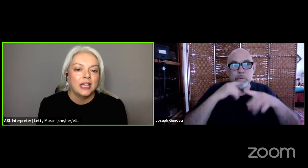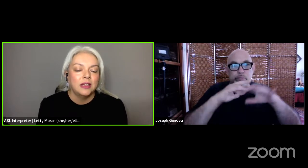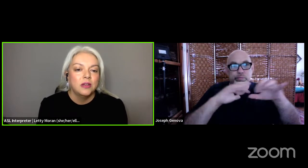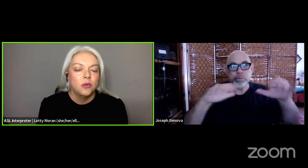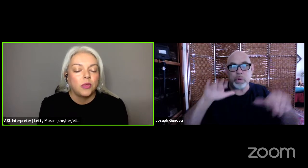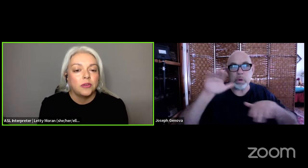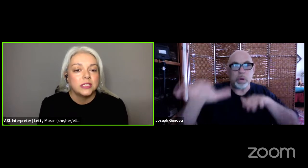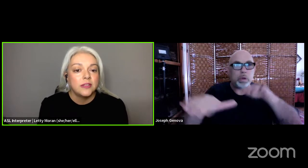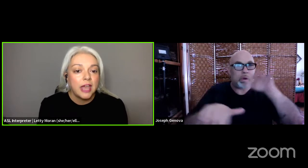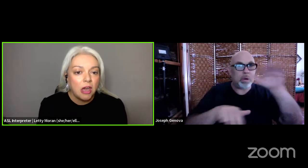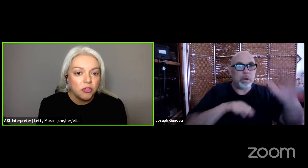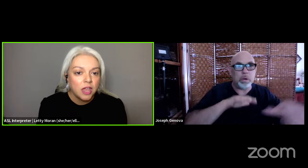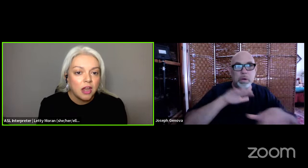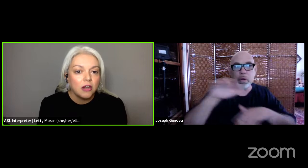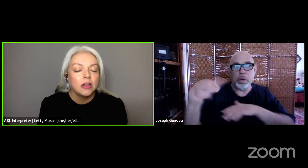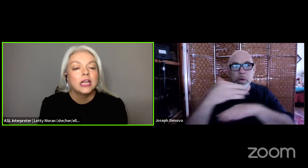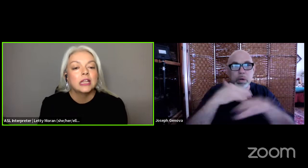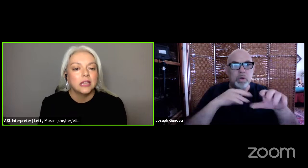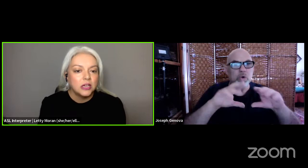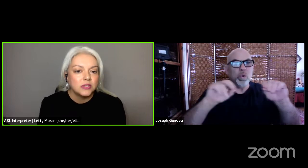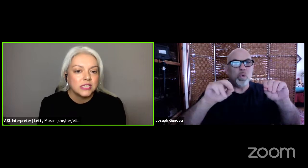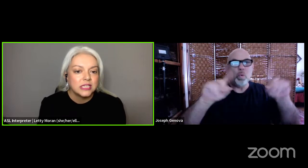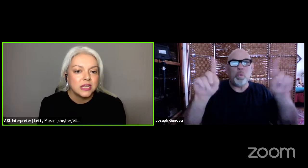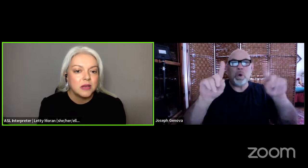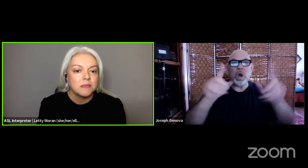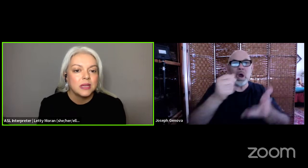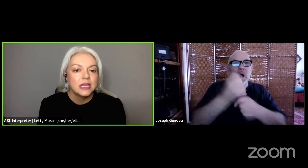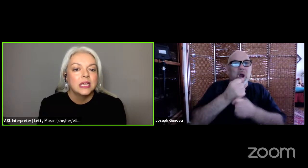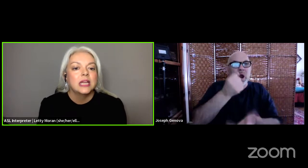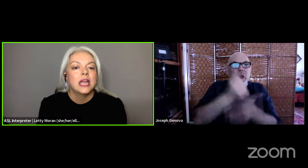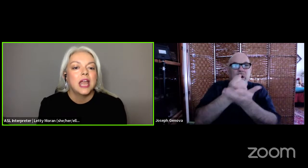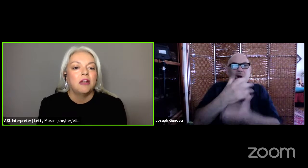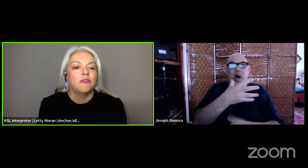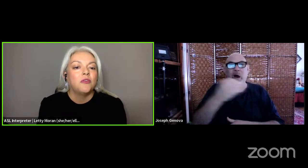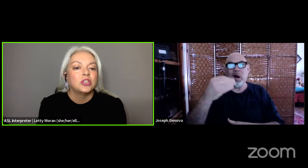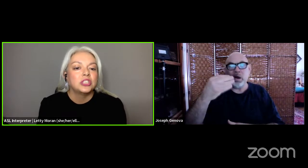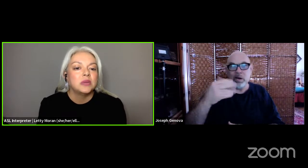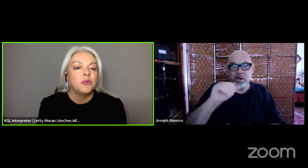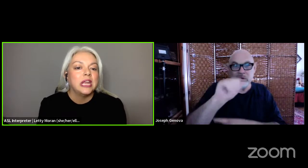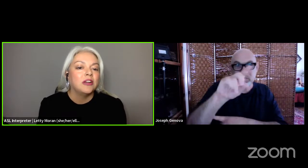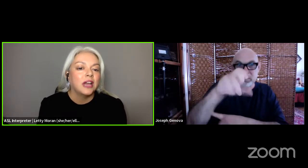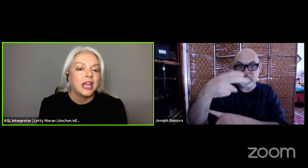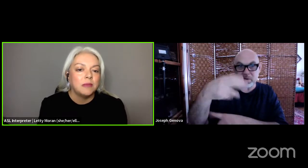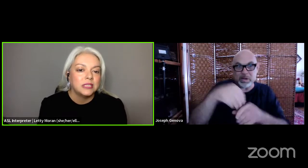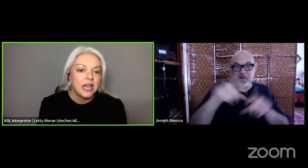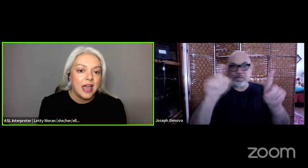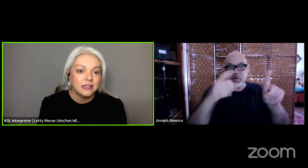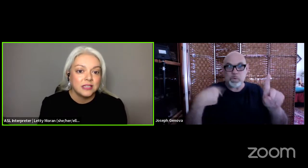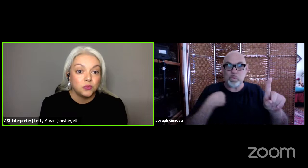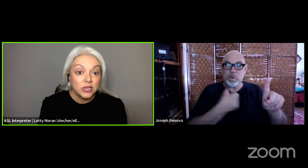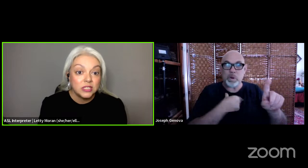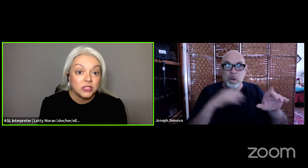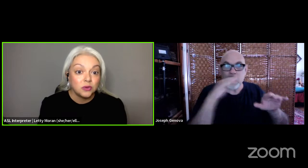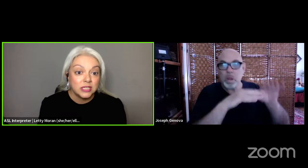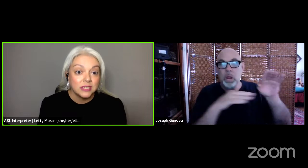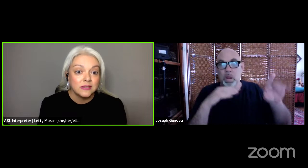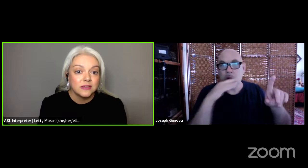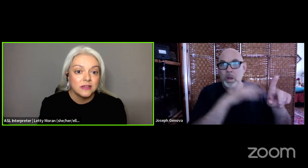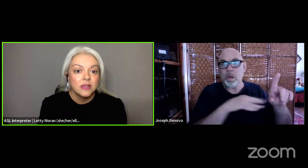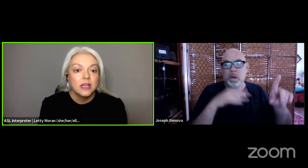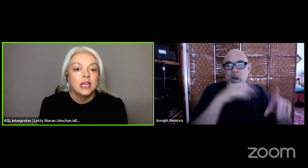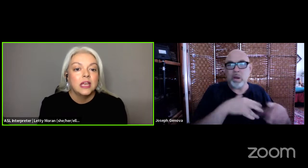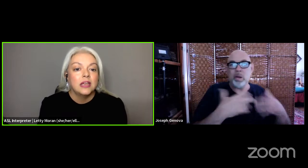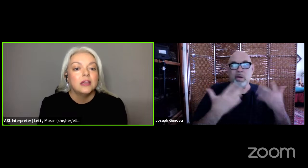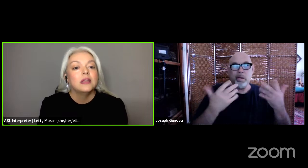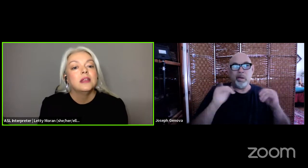are lacking, whether it's in the healthcare, legal system, and unfortunately, we are not able to access